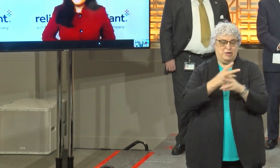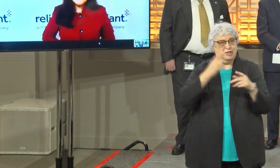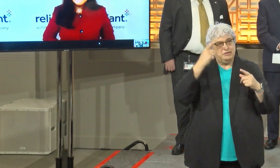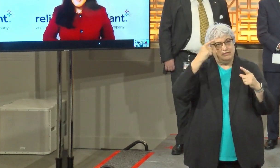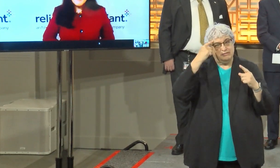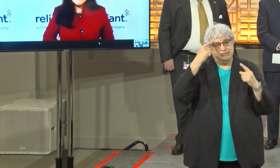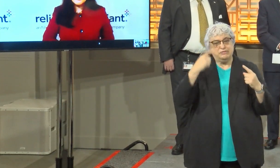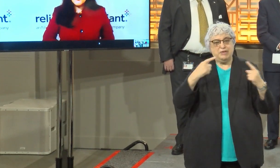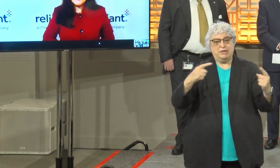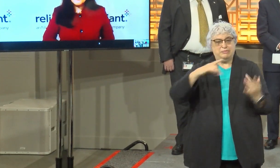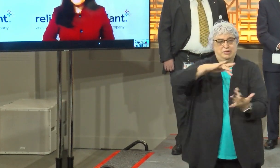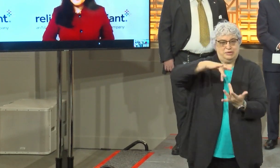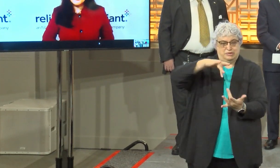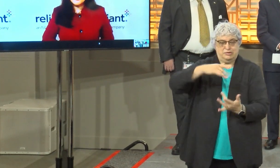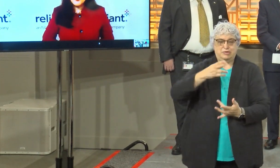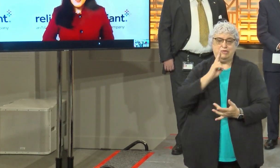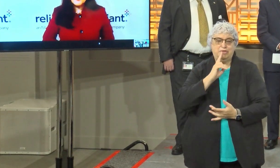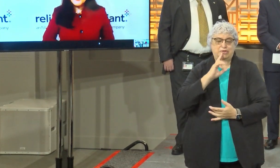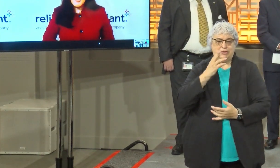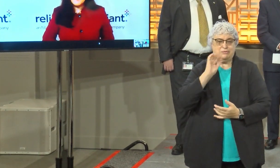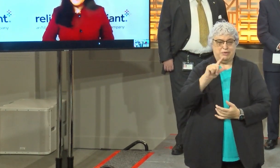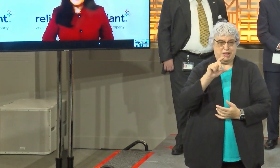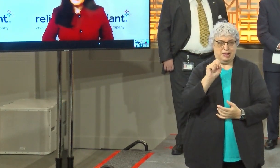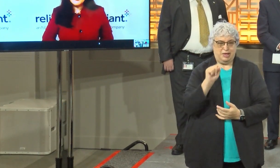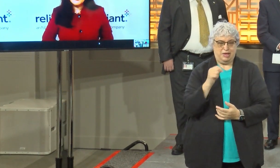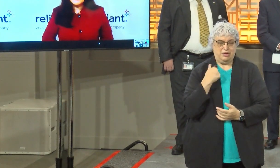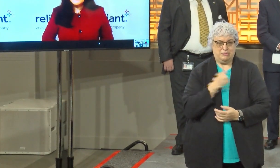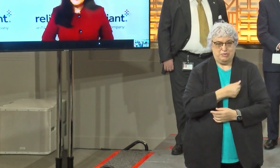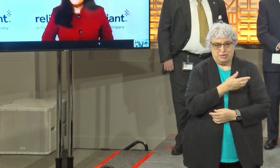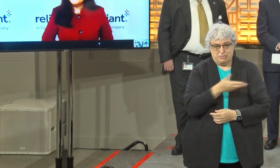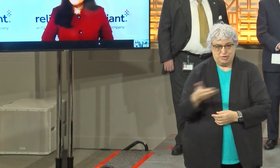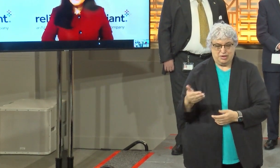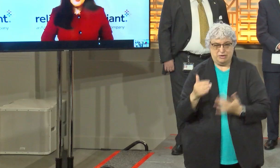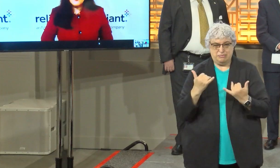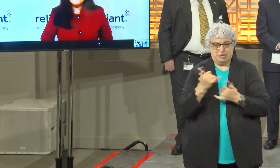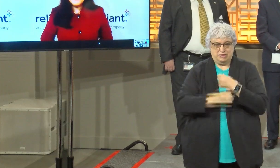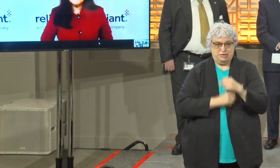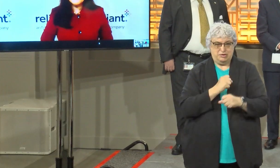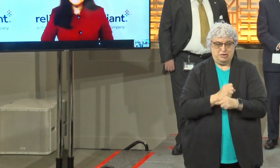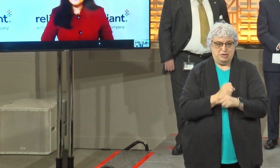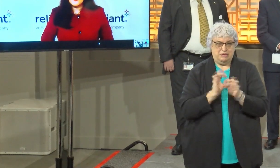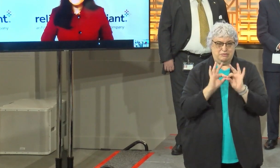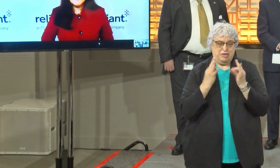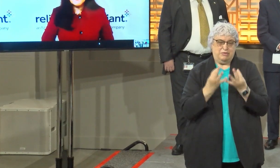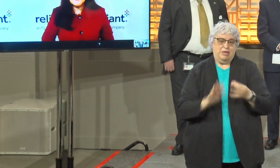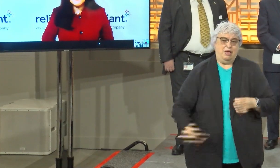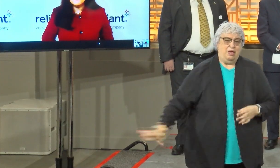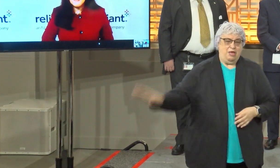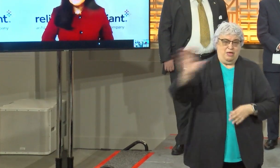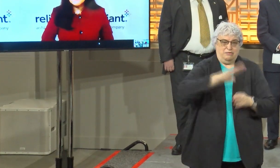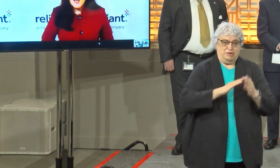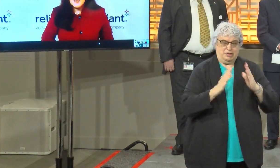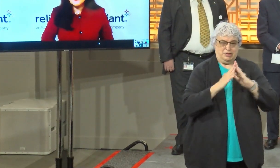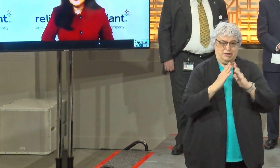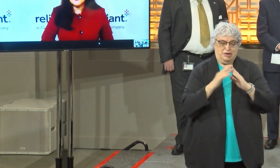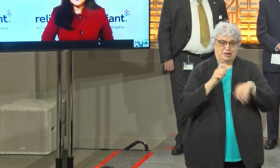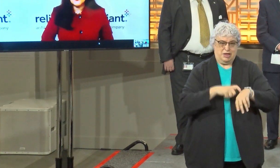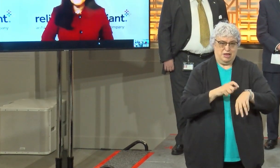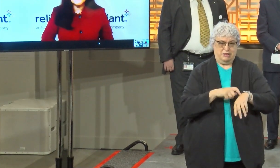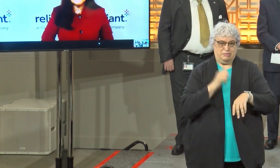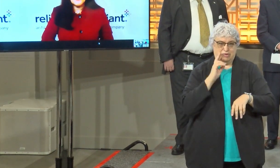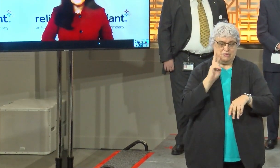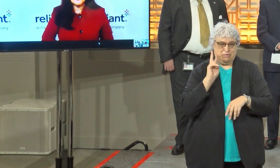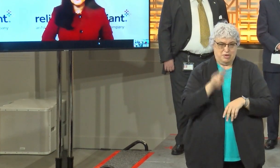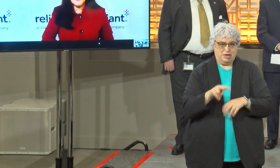We're excited to welcome such incredible talent this year, and we really hope families across the city make time to enjoy